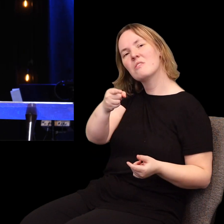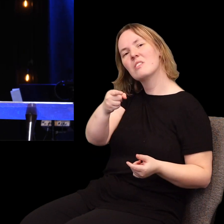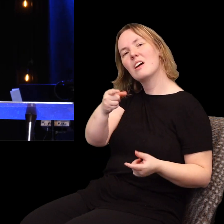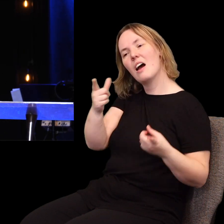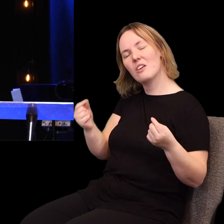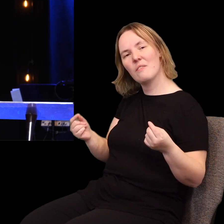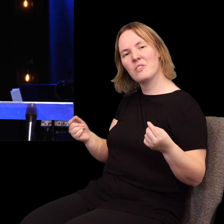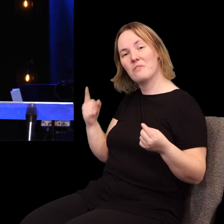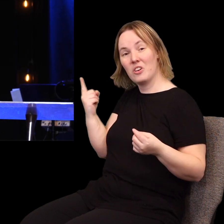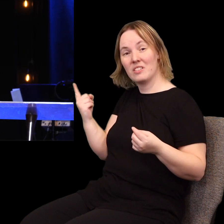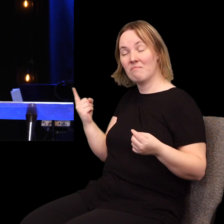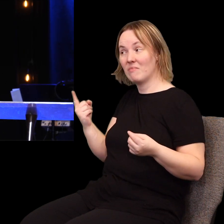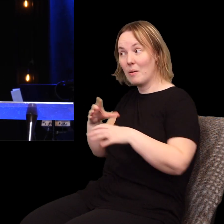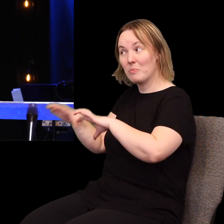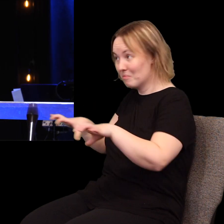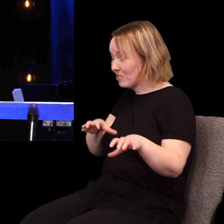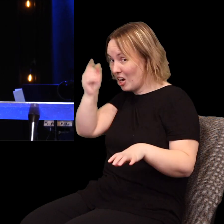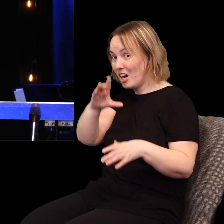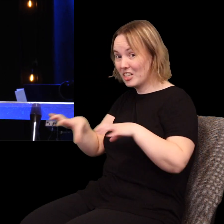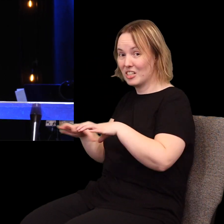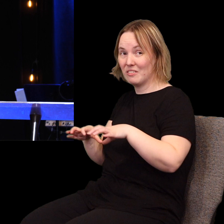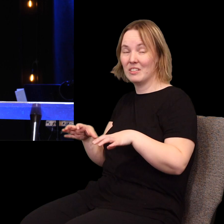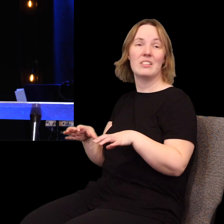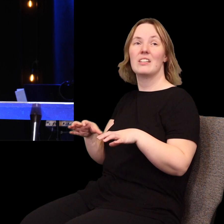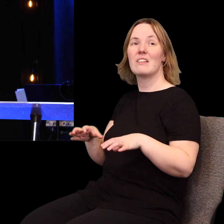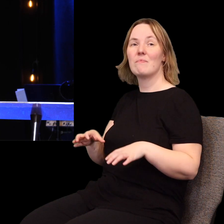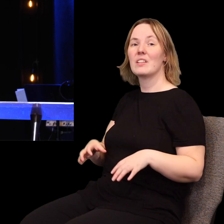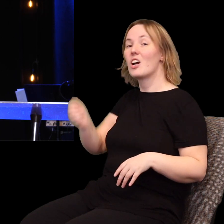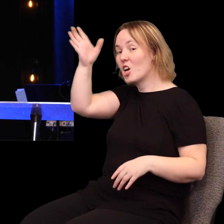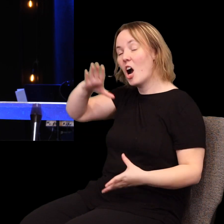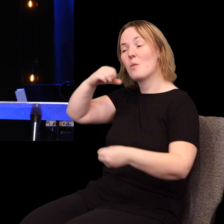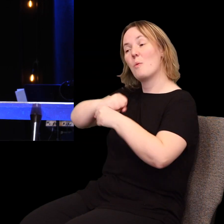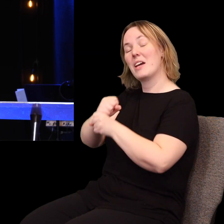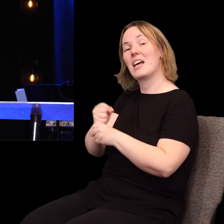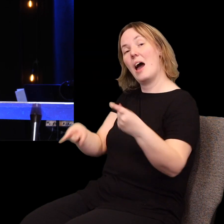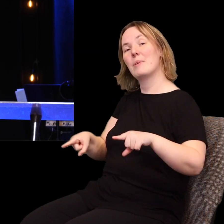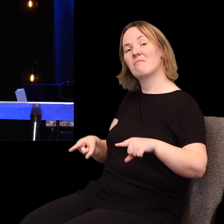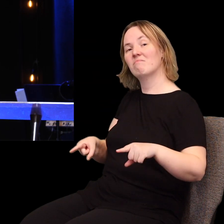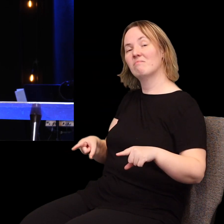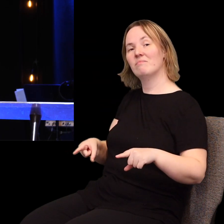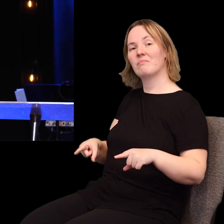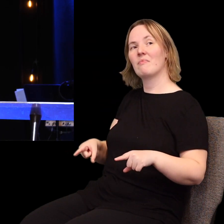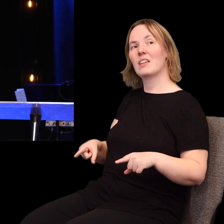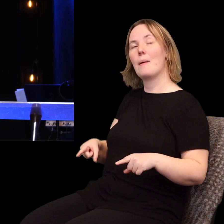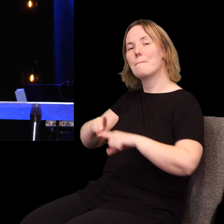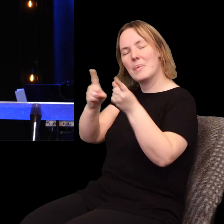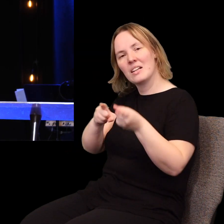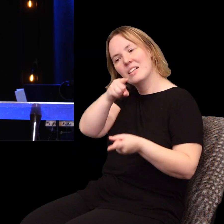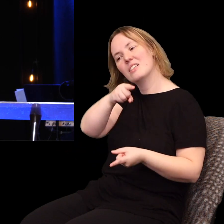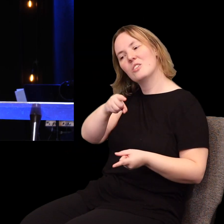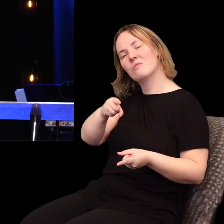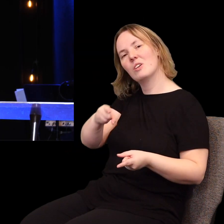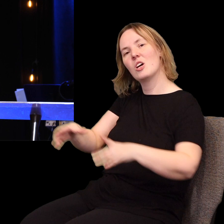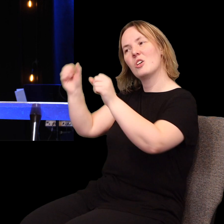first, I'm going to do. If you work with me, it's going to happen. You don't have to make it happen. It's going to happen. It's my word. I'm going to do it, but